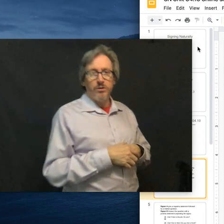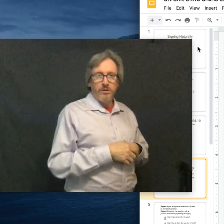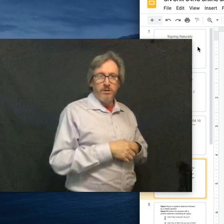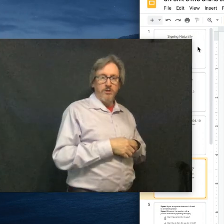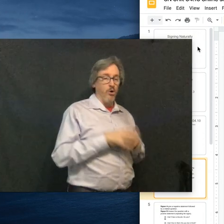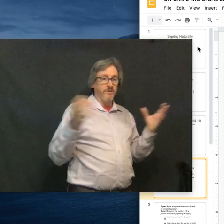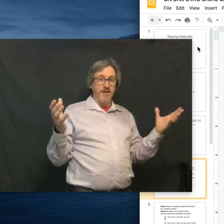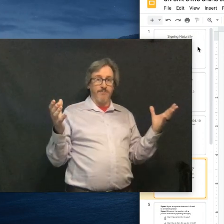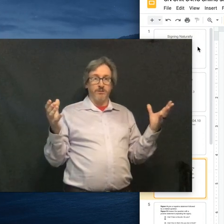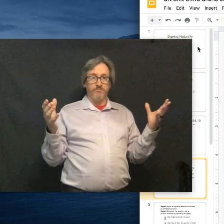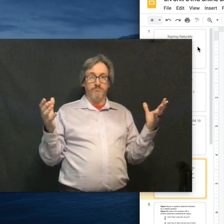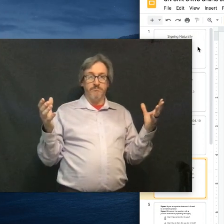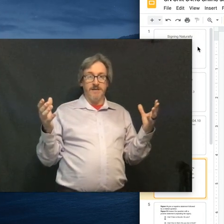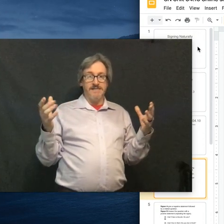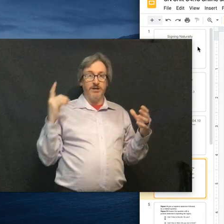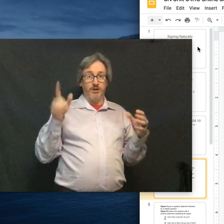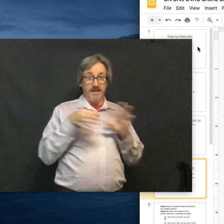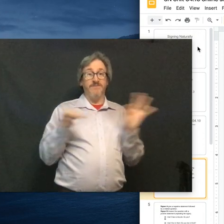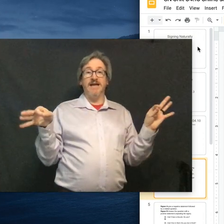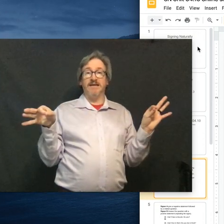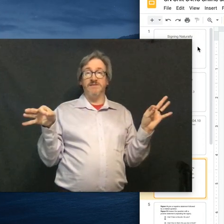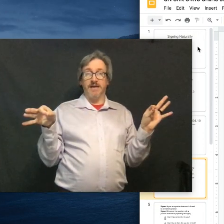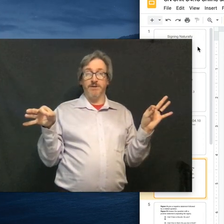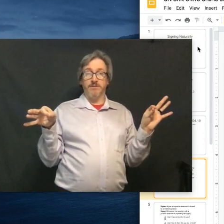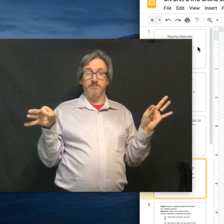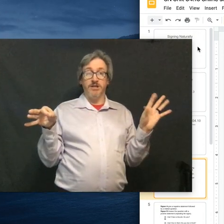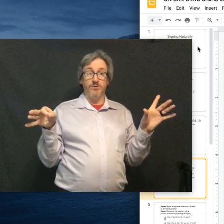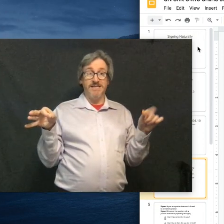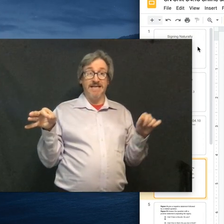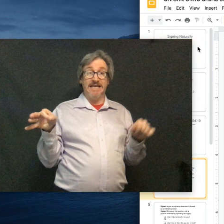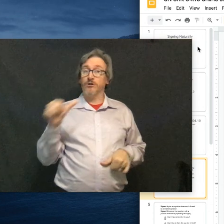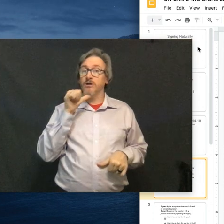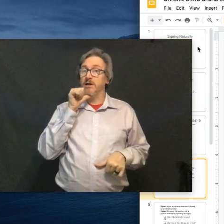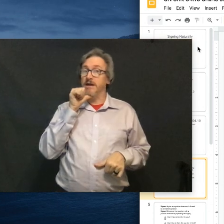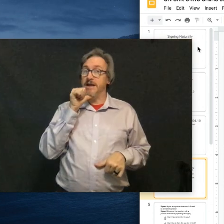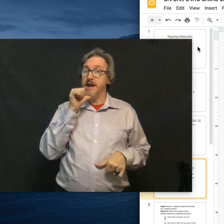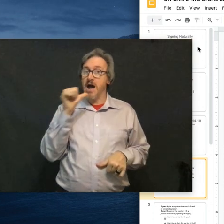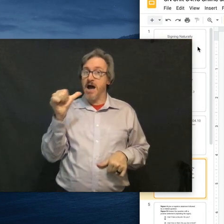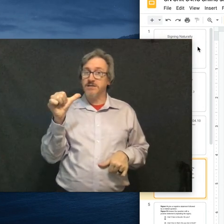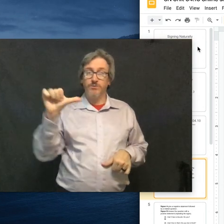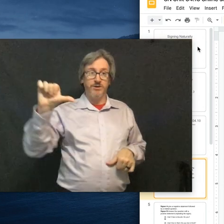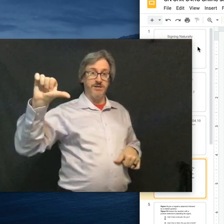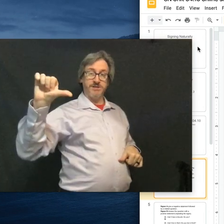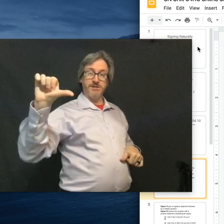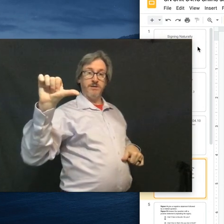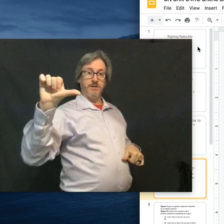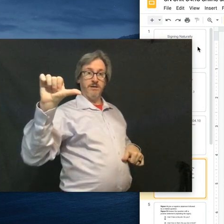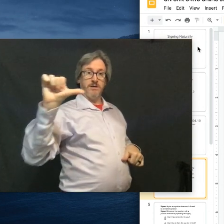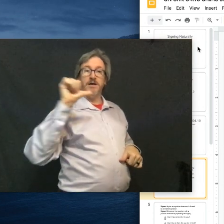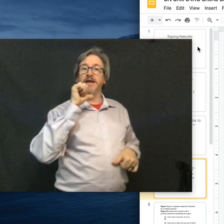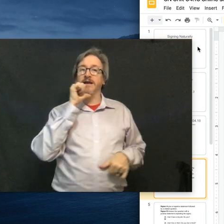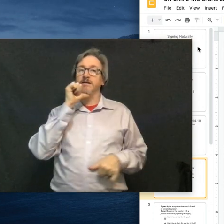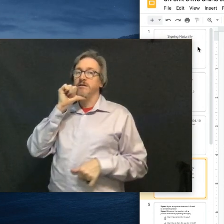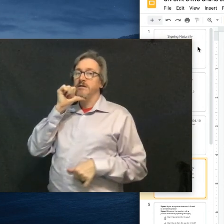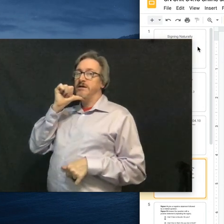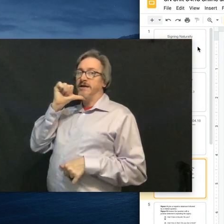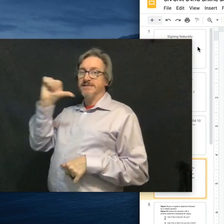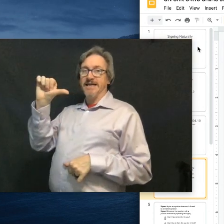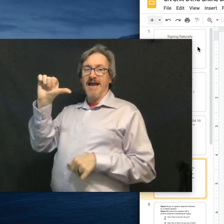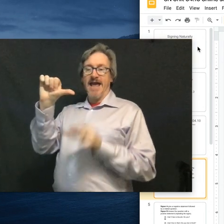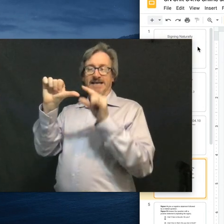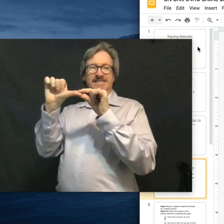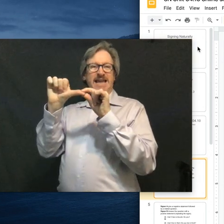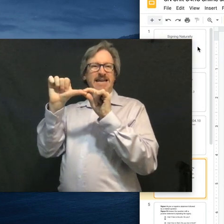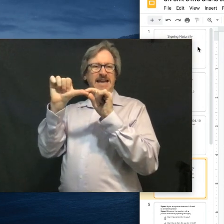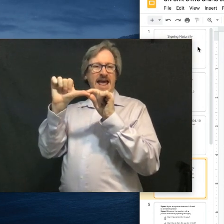So goal of the chapter is that you're going to give a negative statement using either not, which is, again, it's